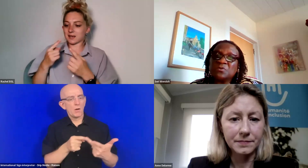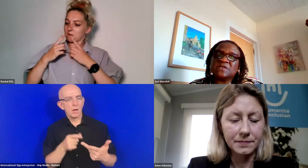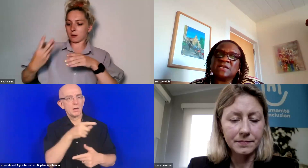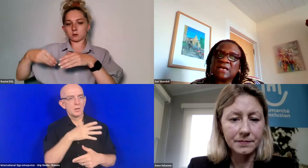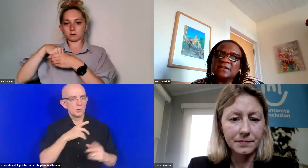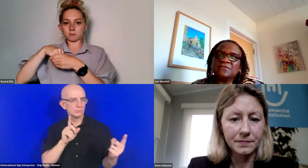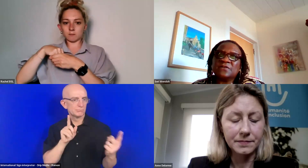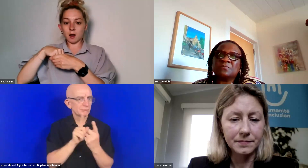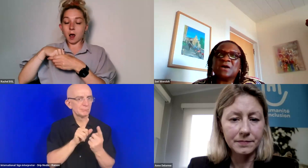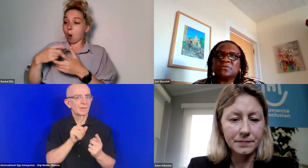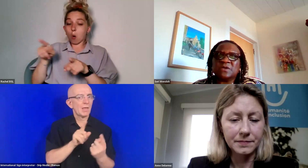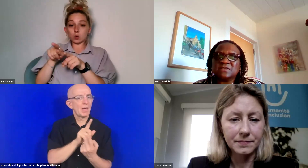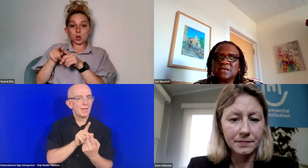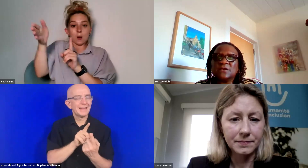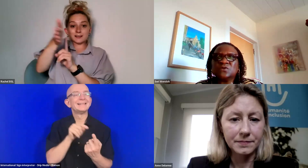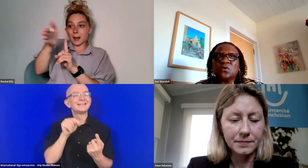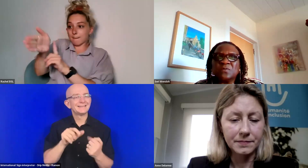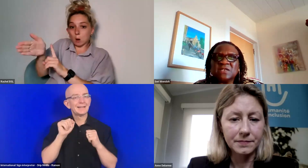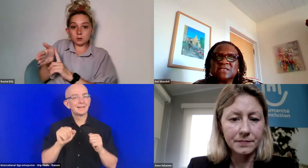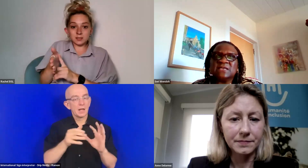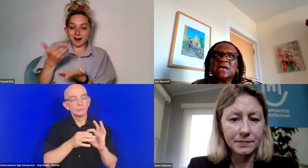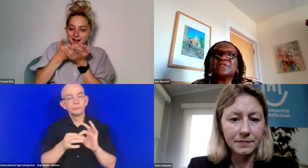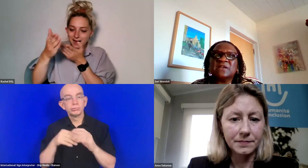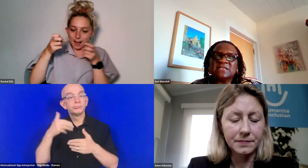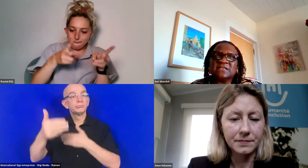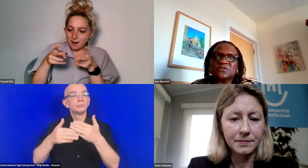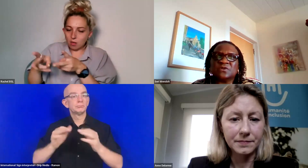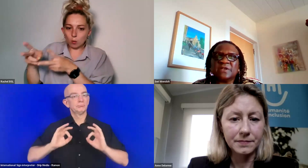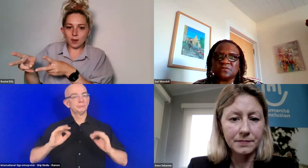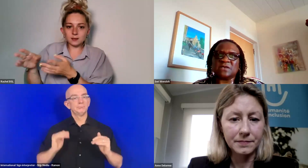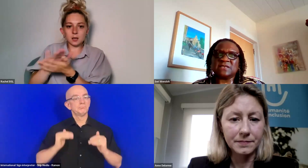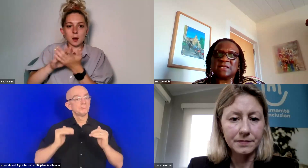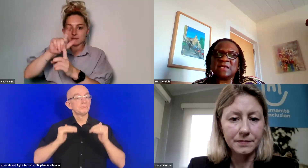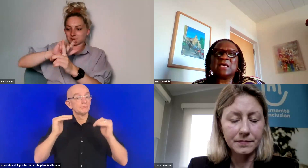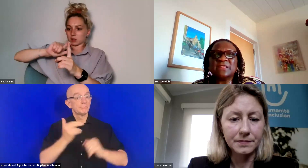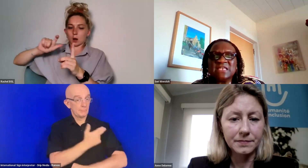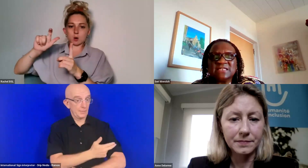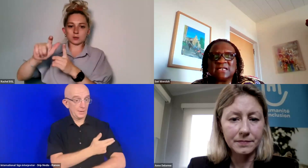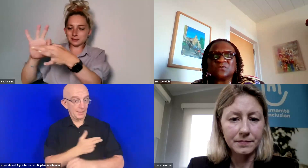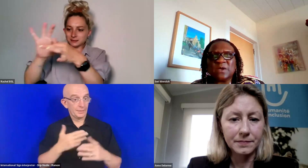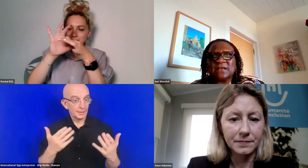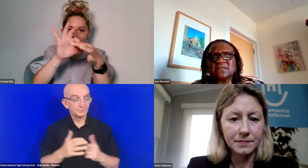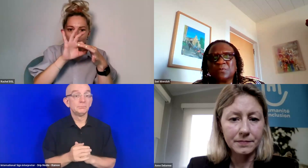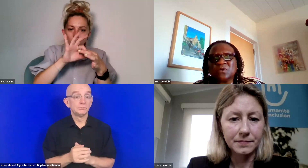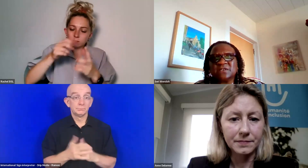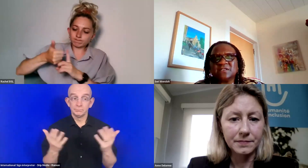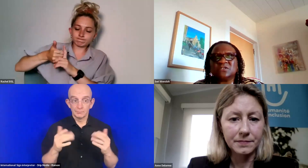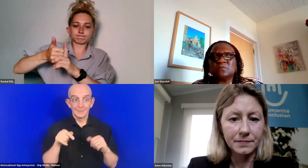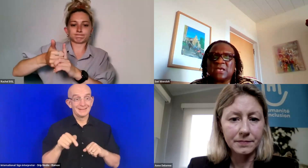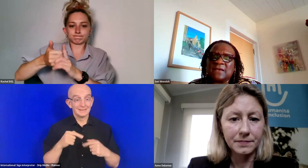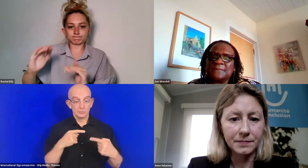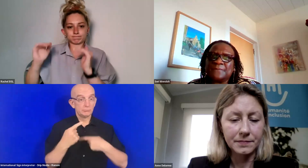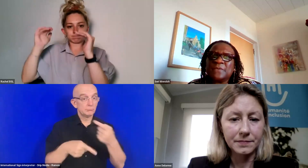and signposting clear referral pathways to community and related social networks. These, as well as